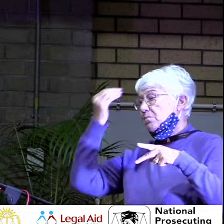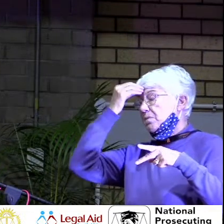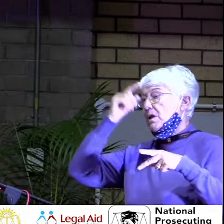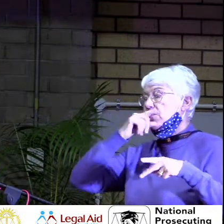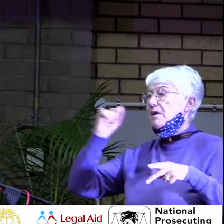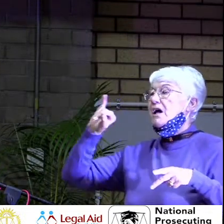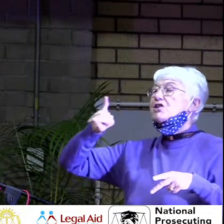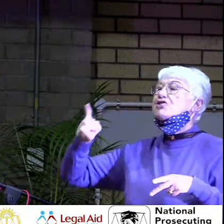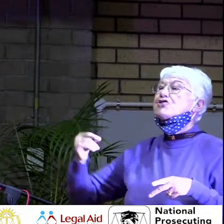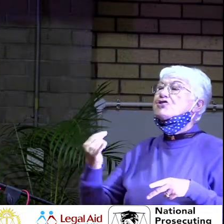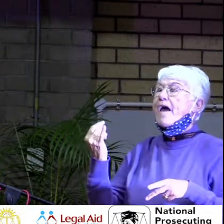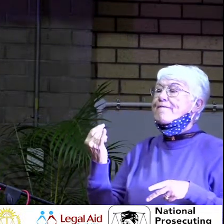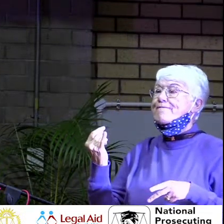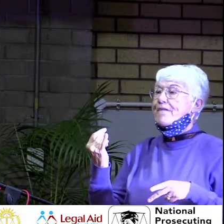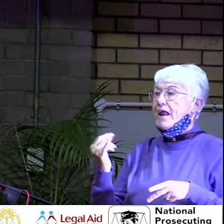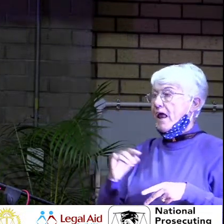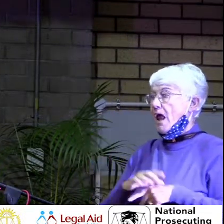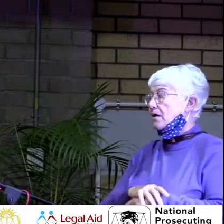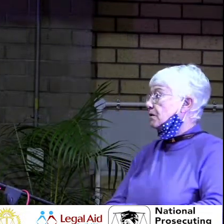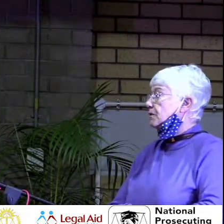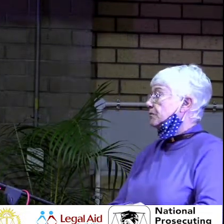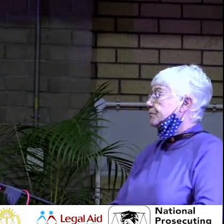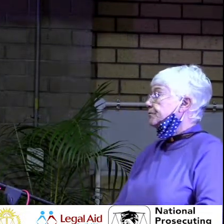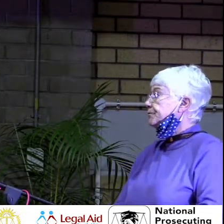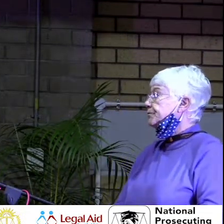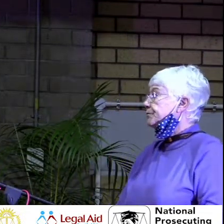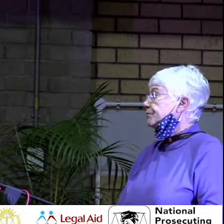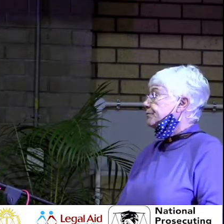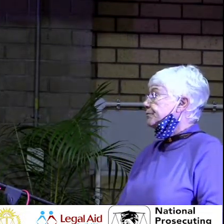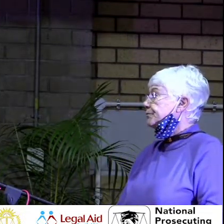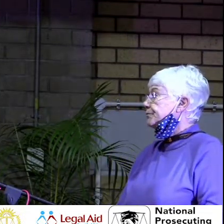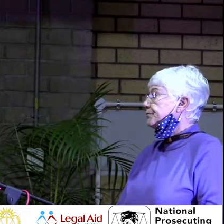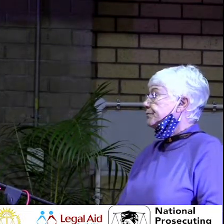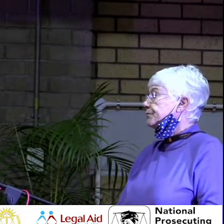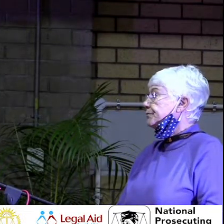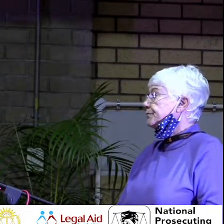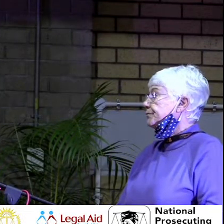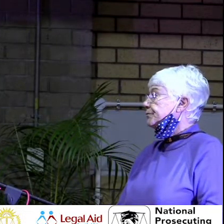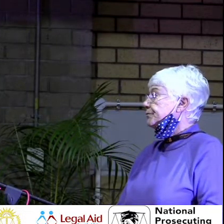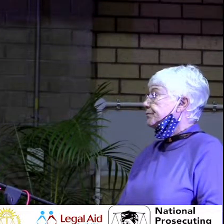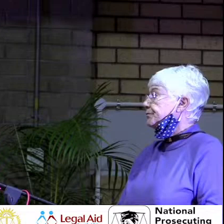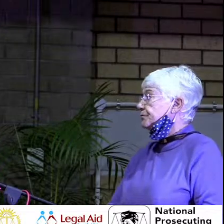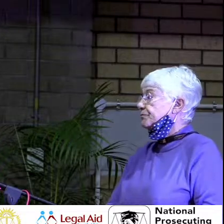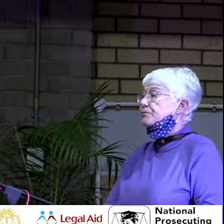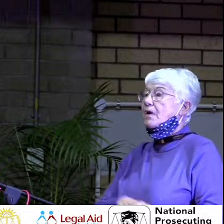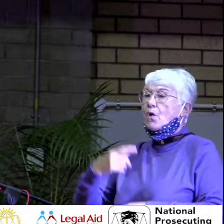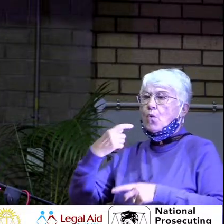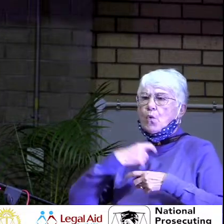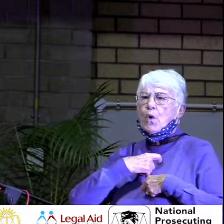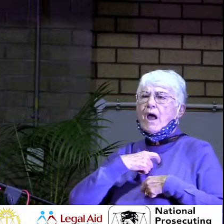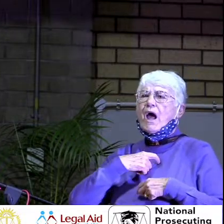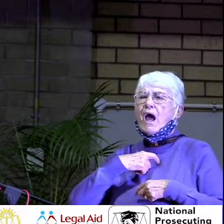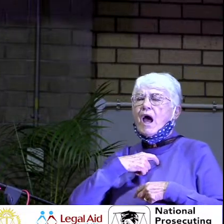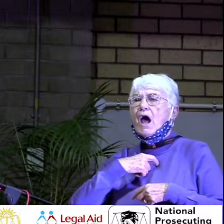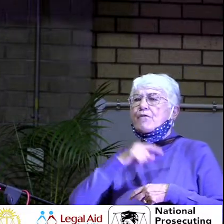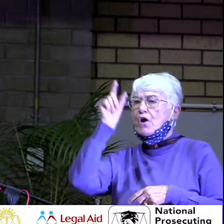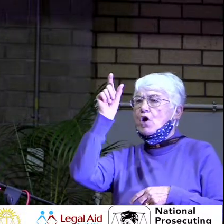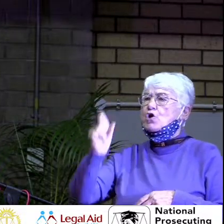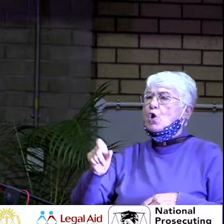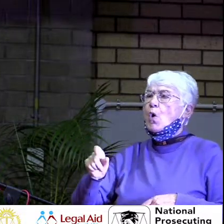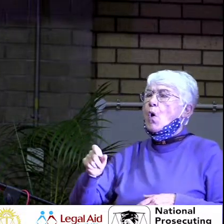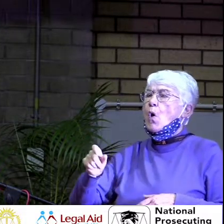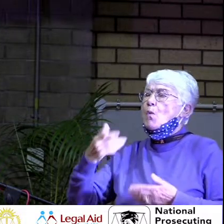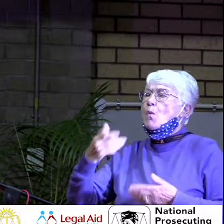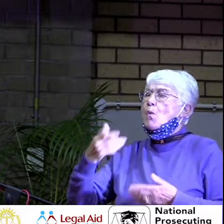Also, we have Mr. Chris Nissen here of the Human Rights Commission. We have councillors, all other role players,